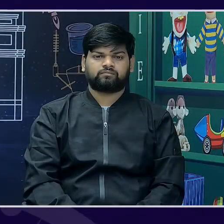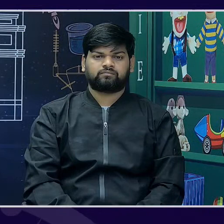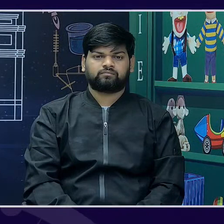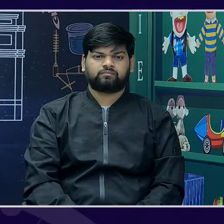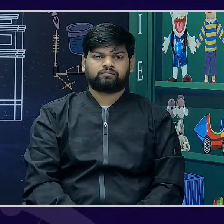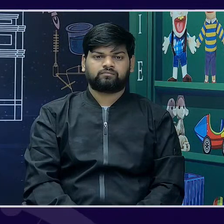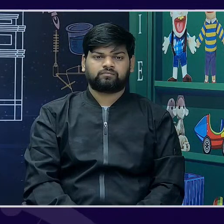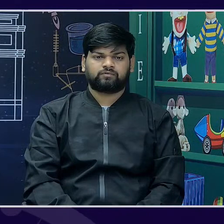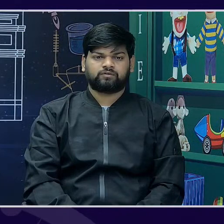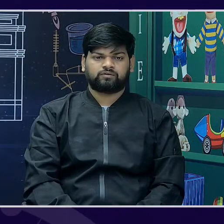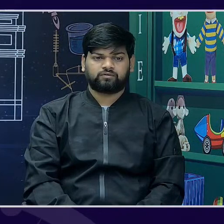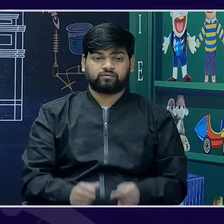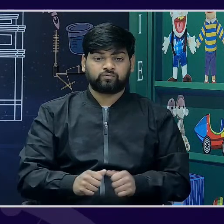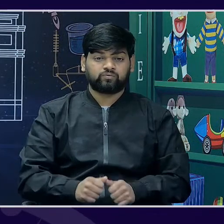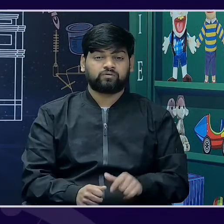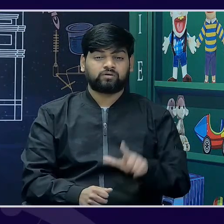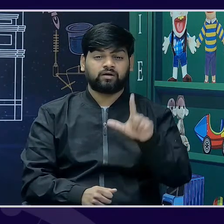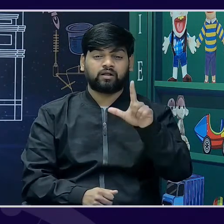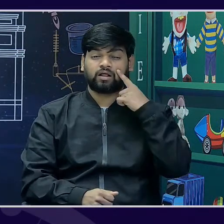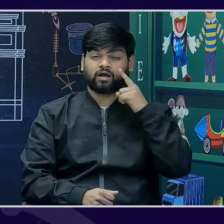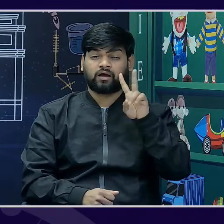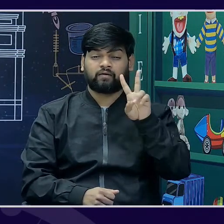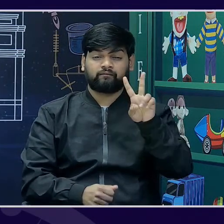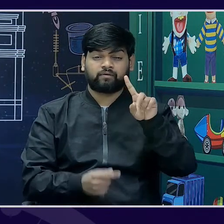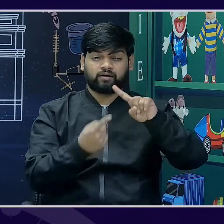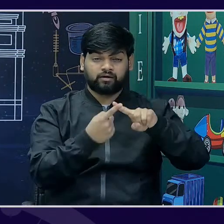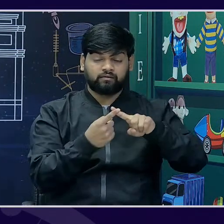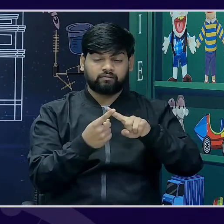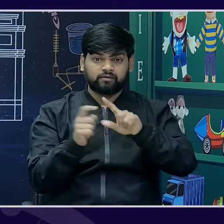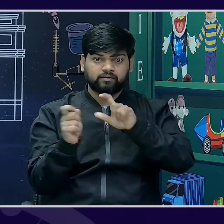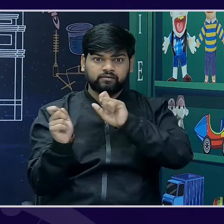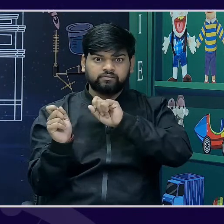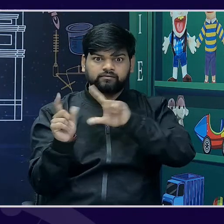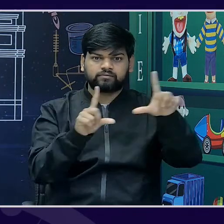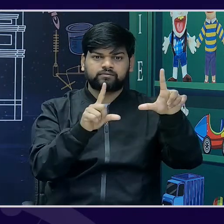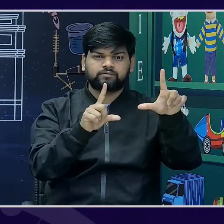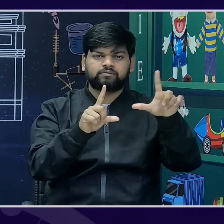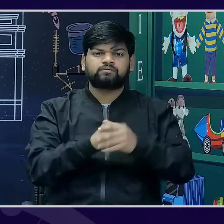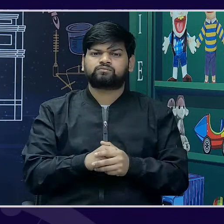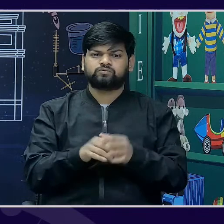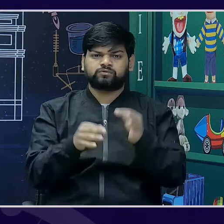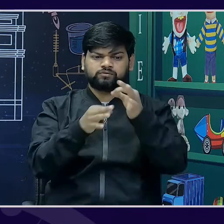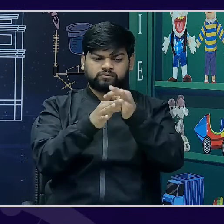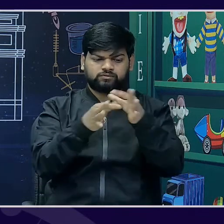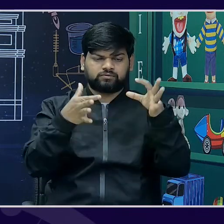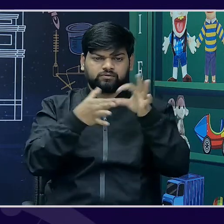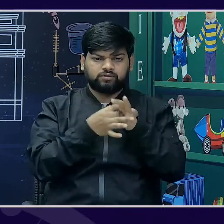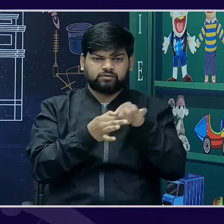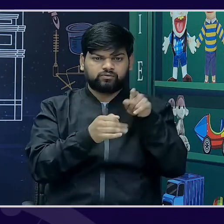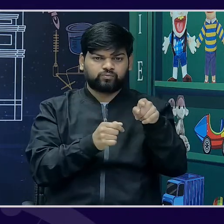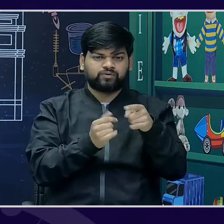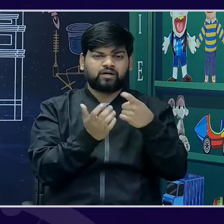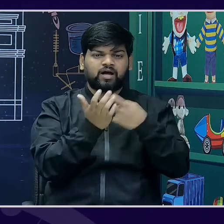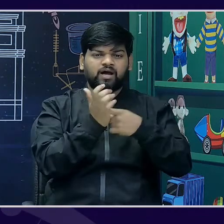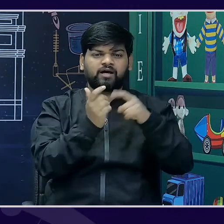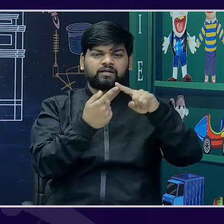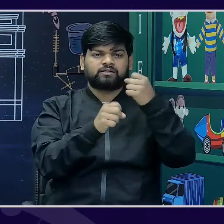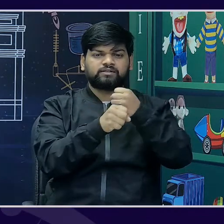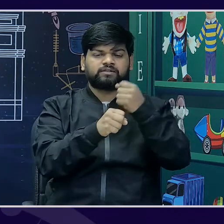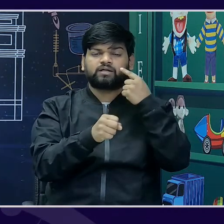The live telecast of Kala Utsav is brought to you by Regional Institute of Education, Odisha,